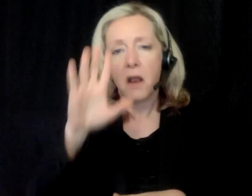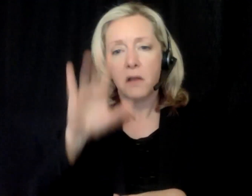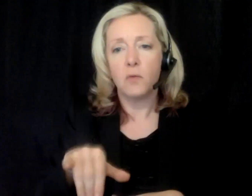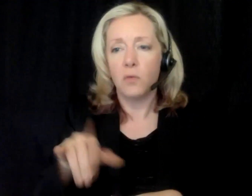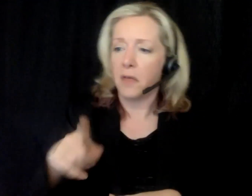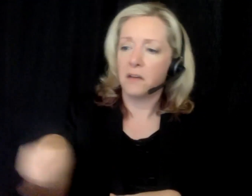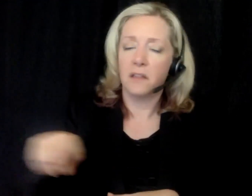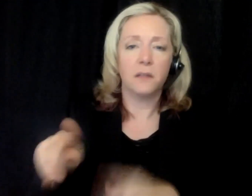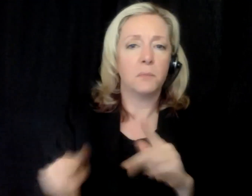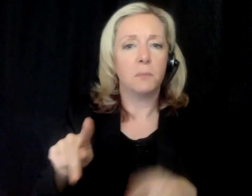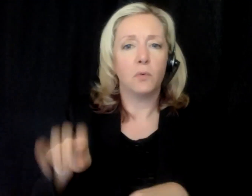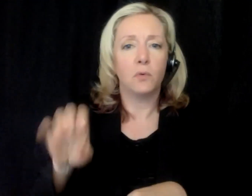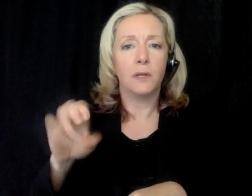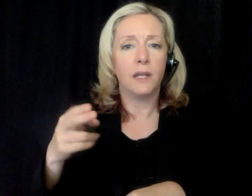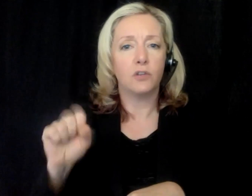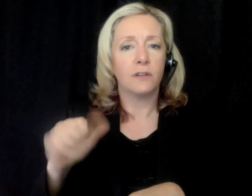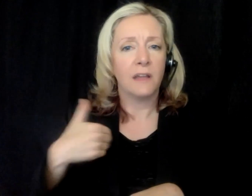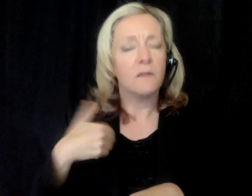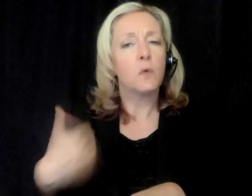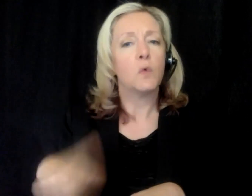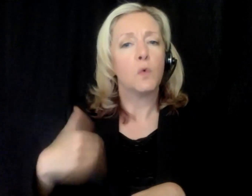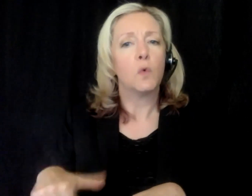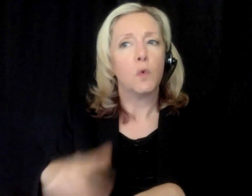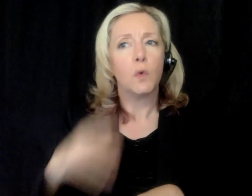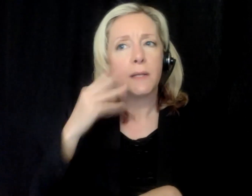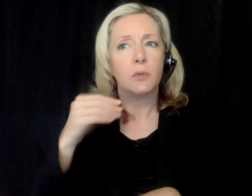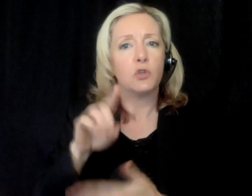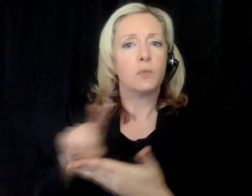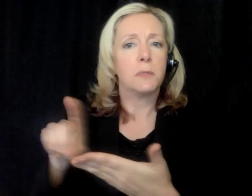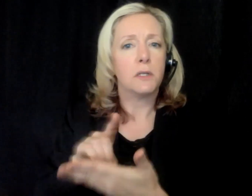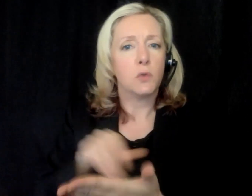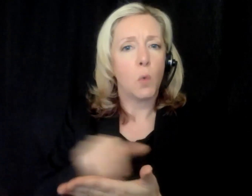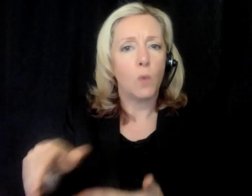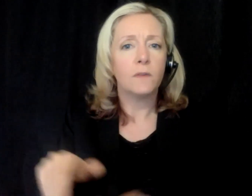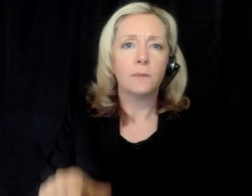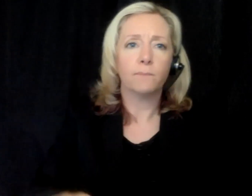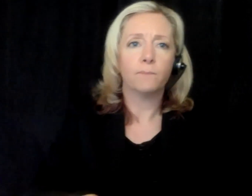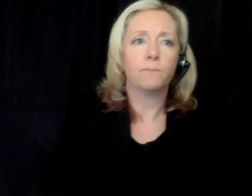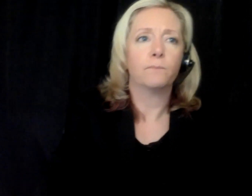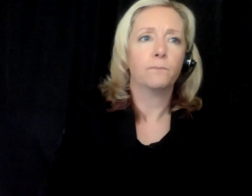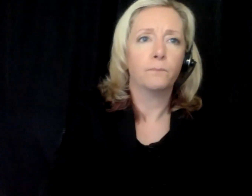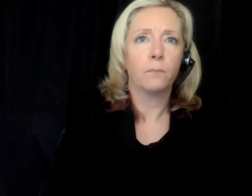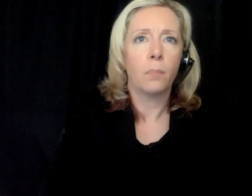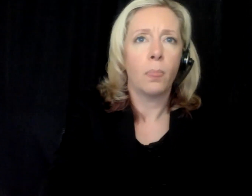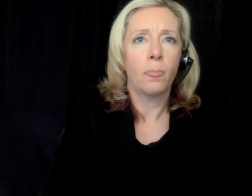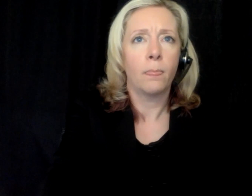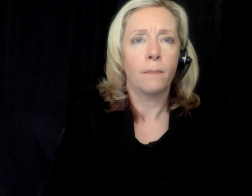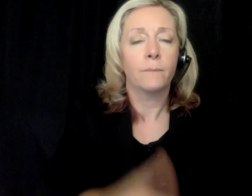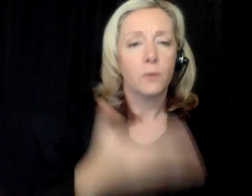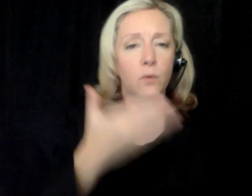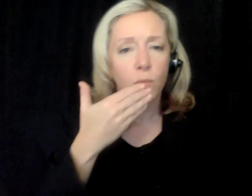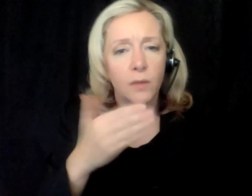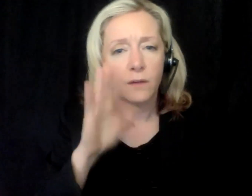that people face, not only because of their disability, but because of the nature of the disability. So thank you for